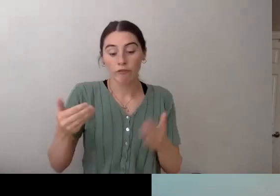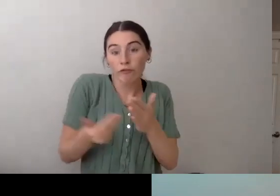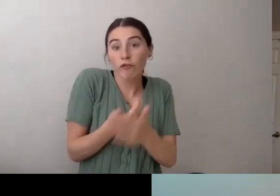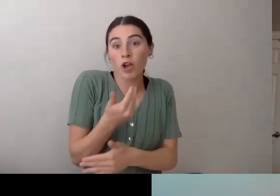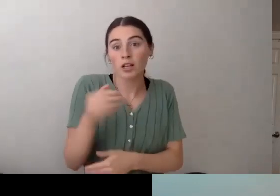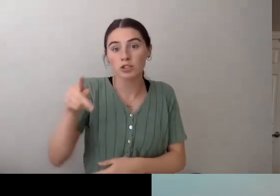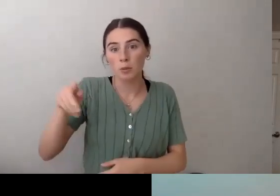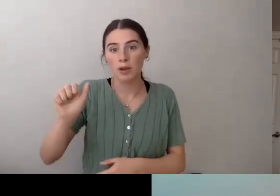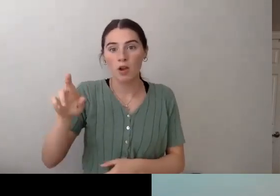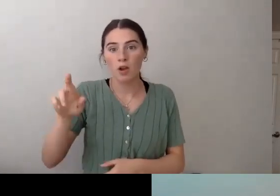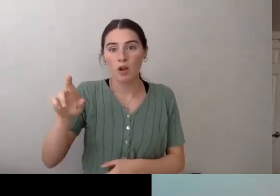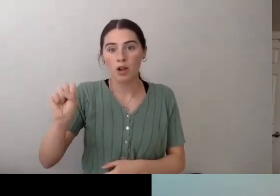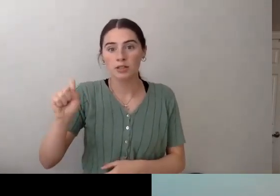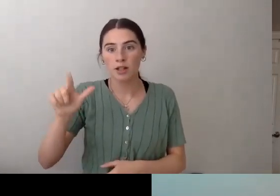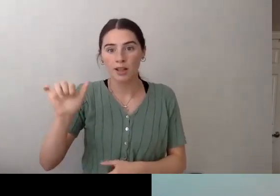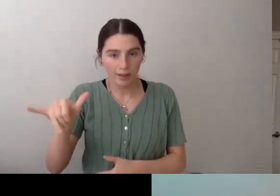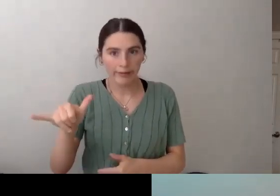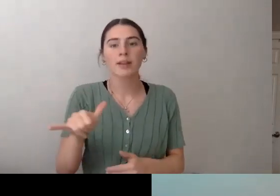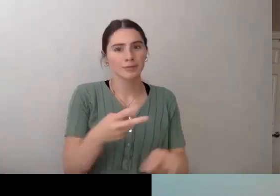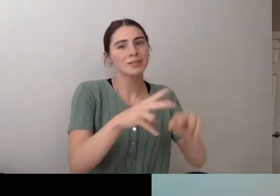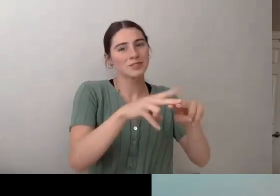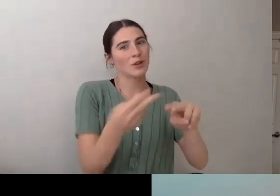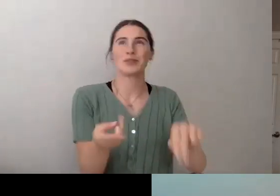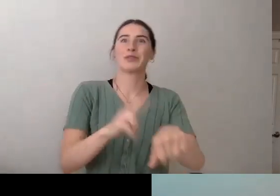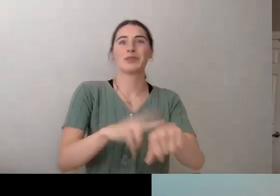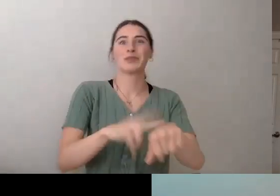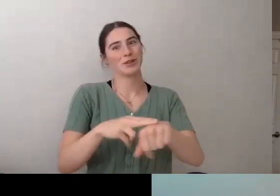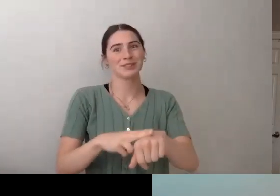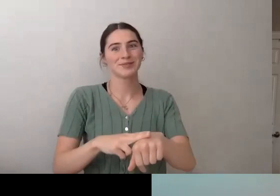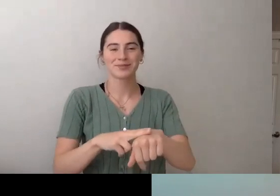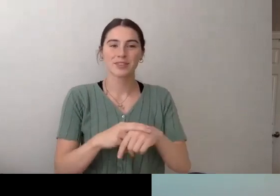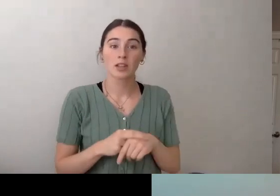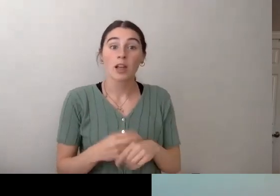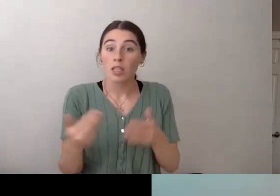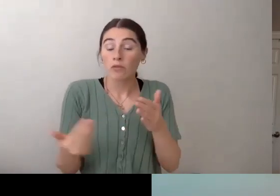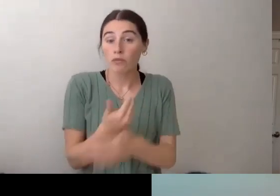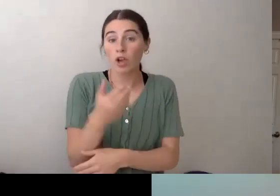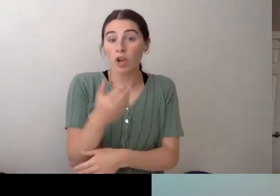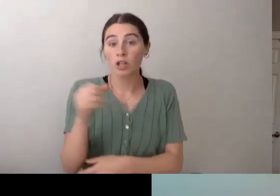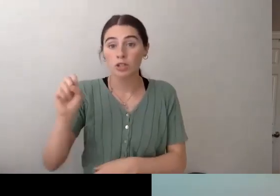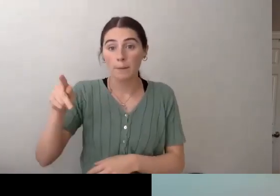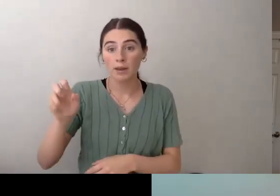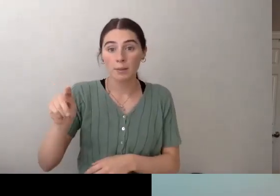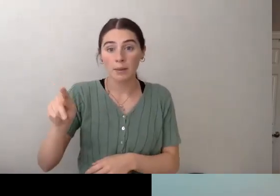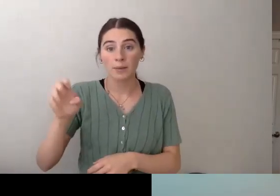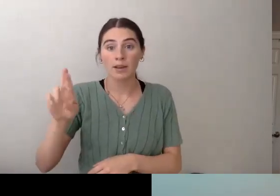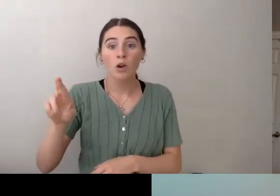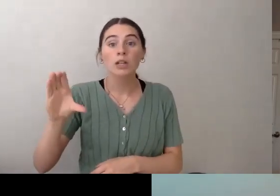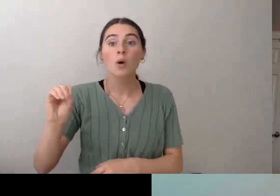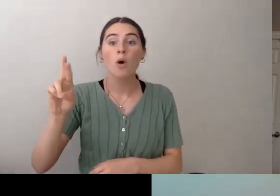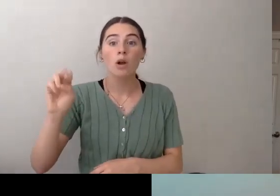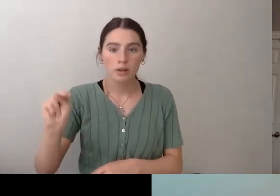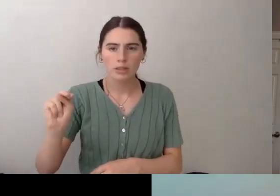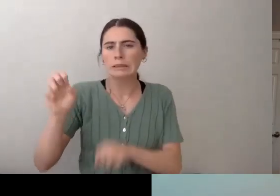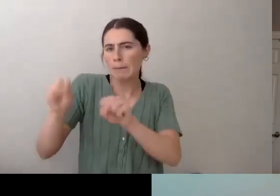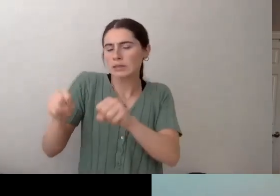salt, of course, and fresh peppercorns that you can grind. But if you have just